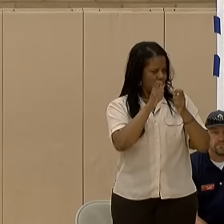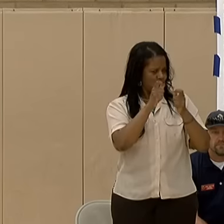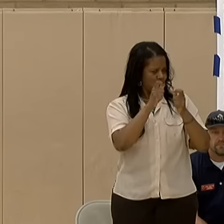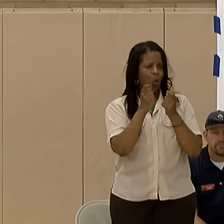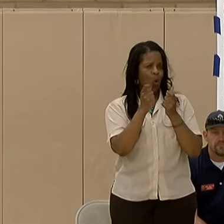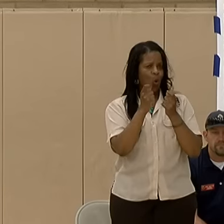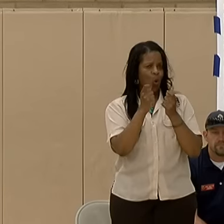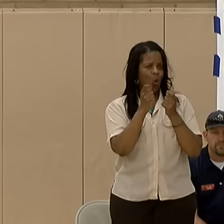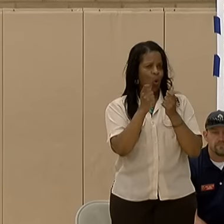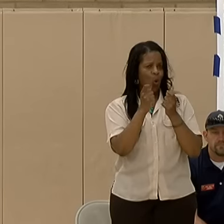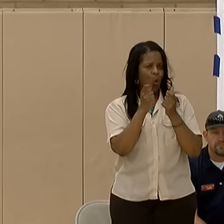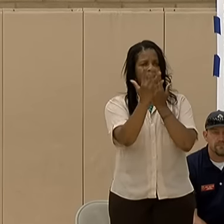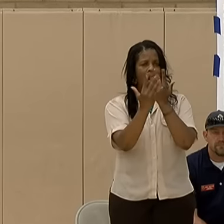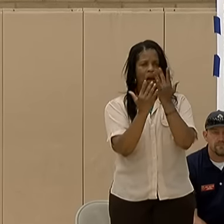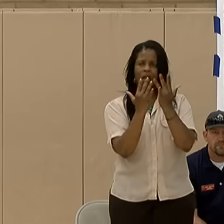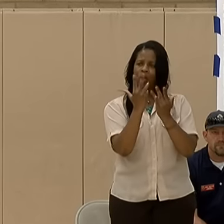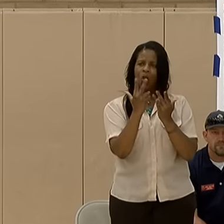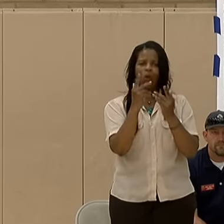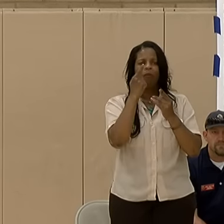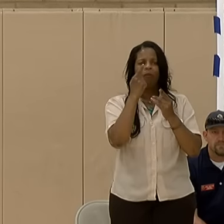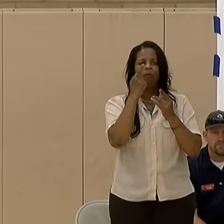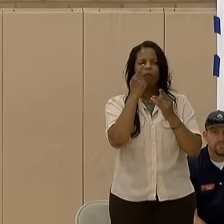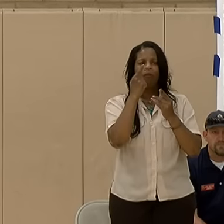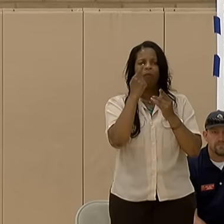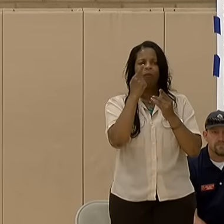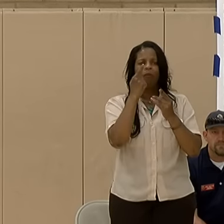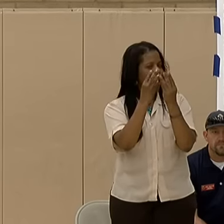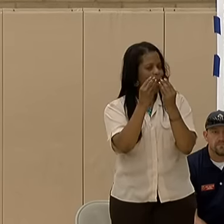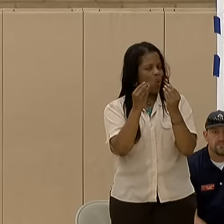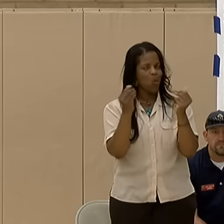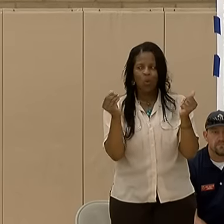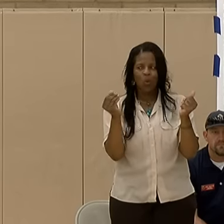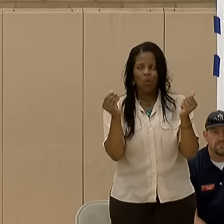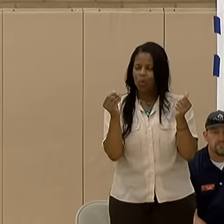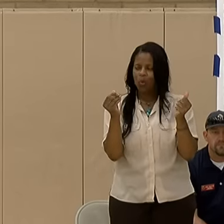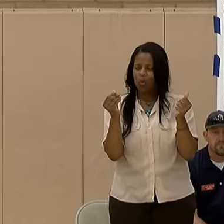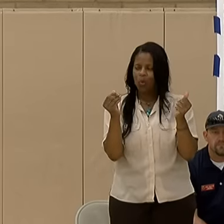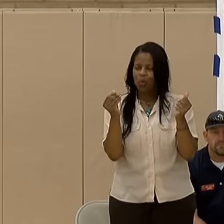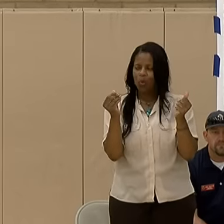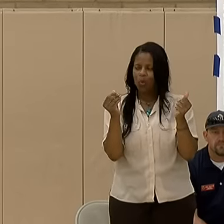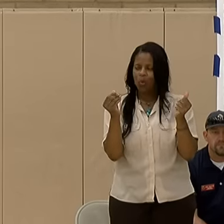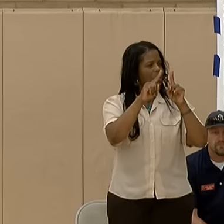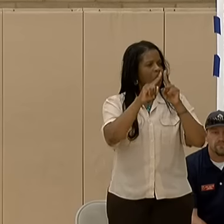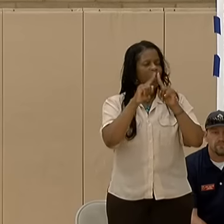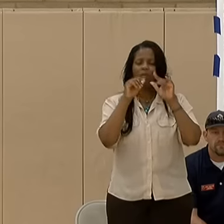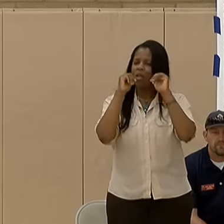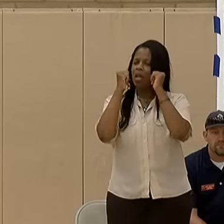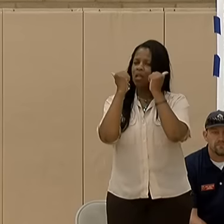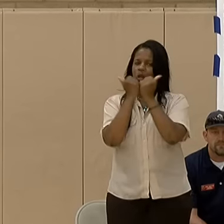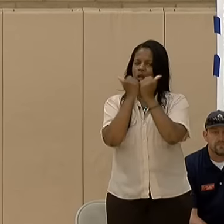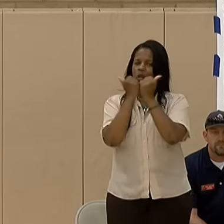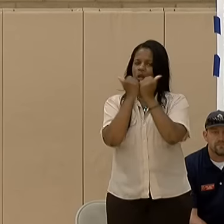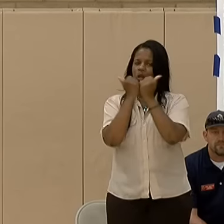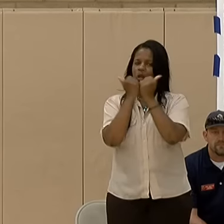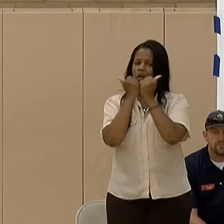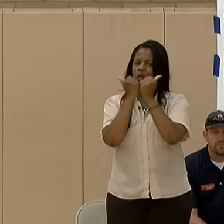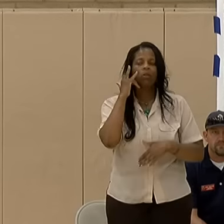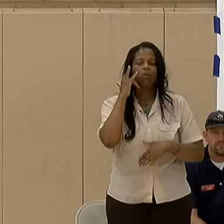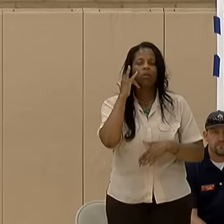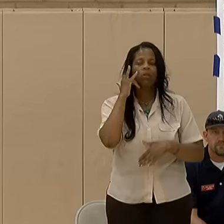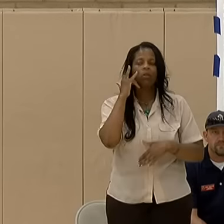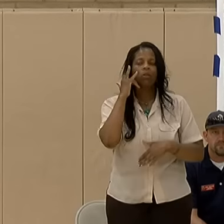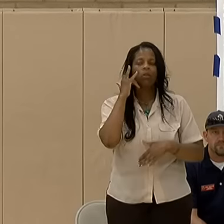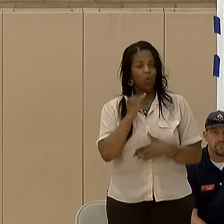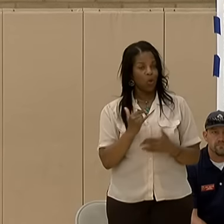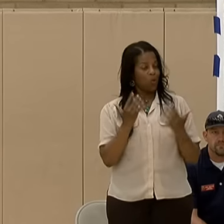no longer impacted. And there is fire agencies from throughout California in